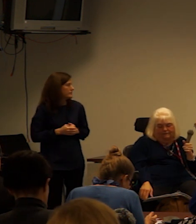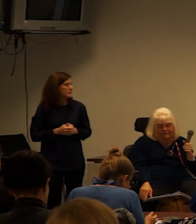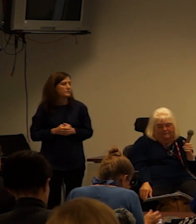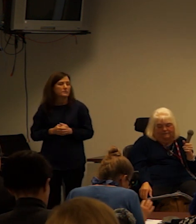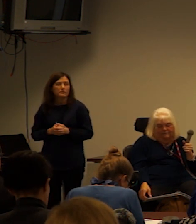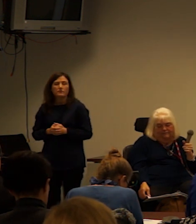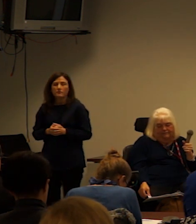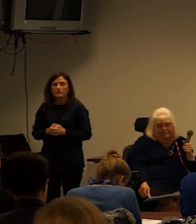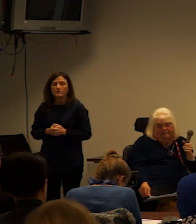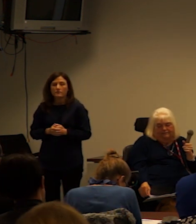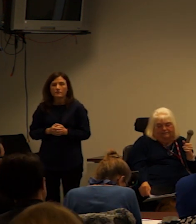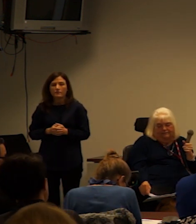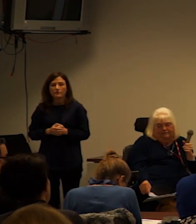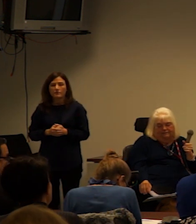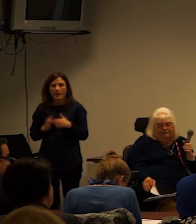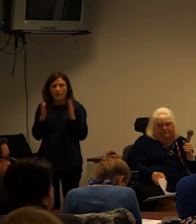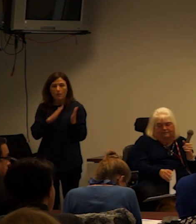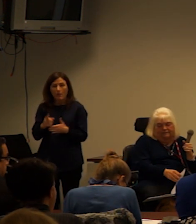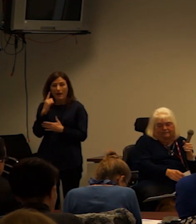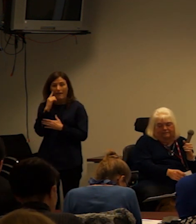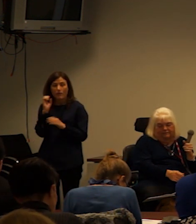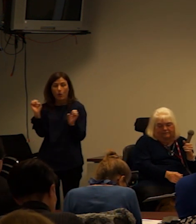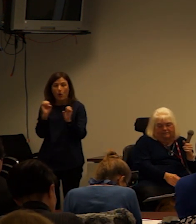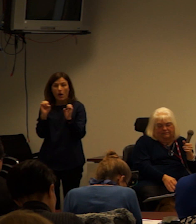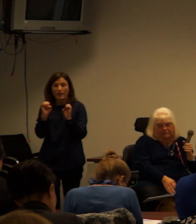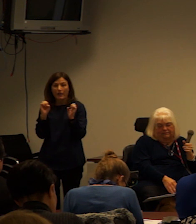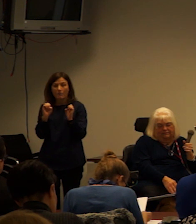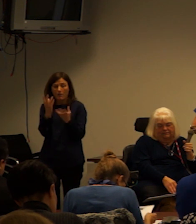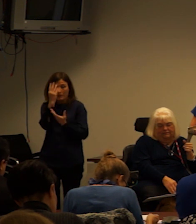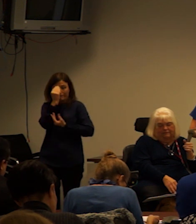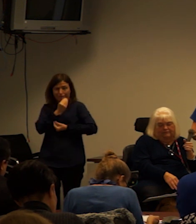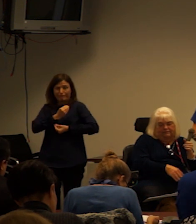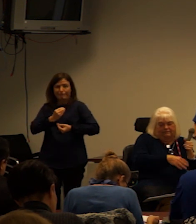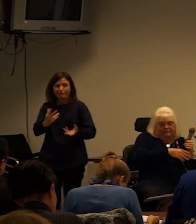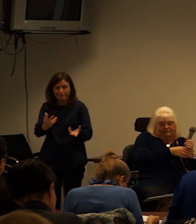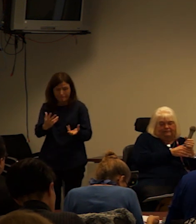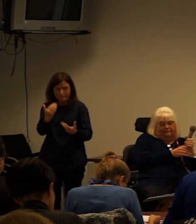Okay. Preparing for an emergency. Be informed.